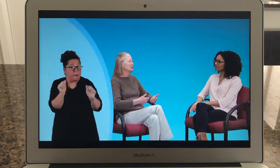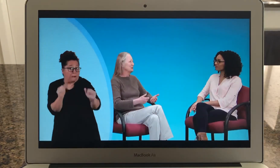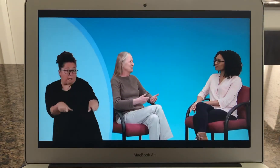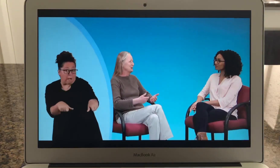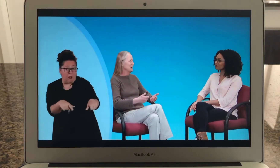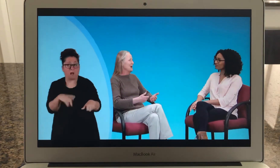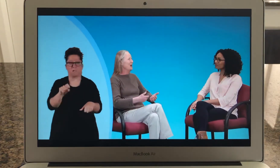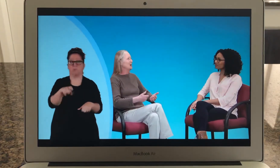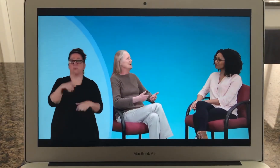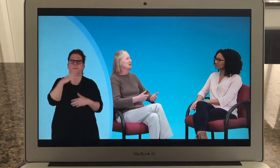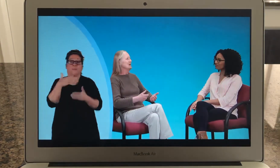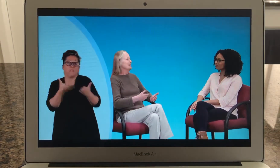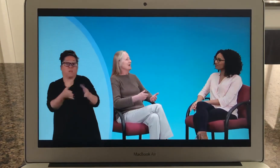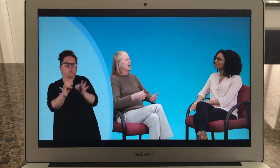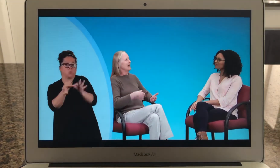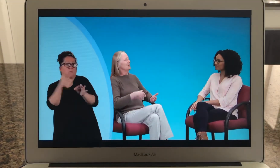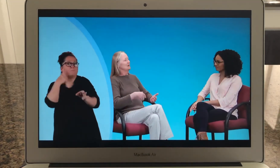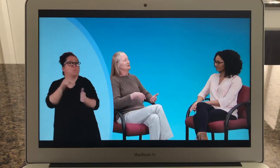interpret.